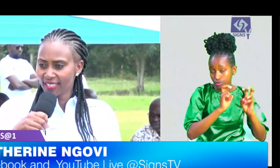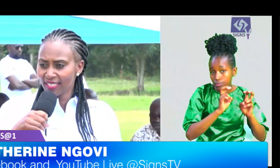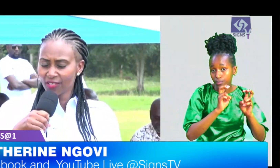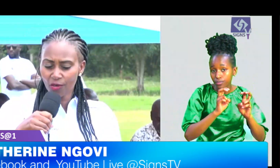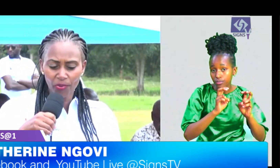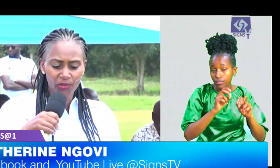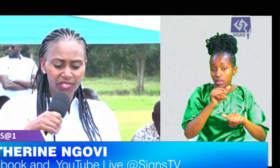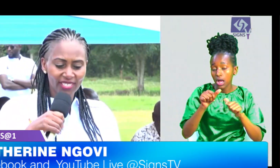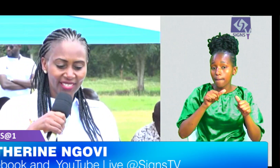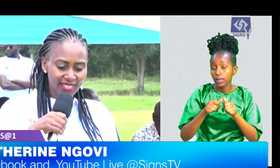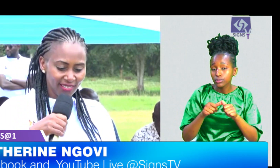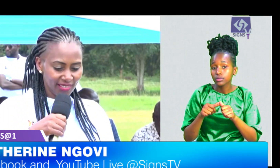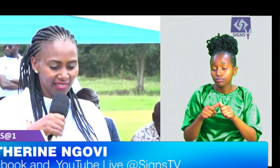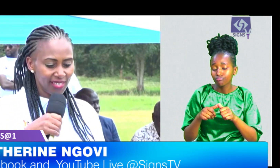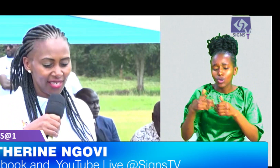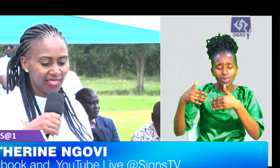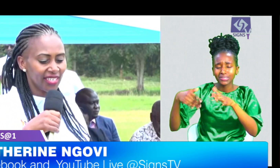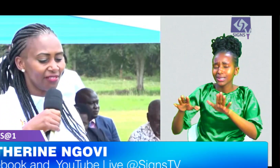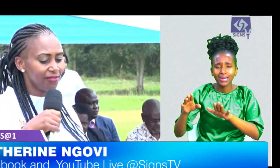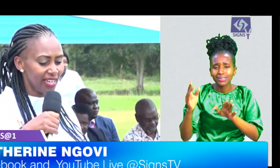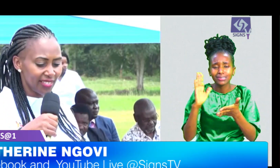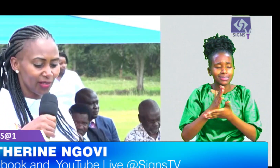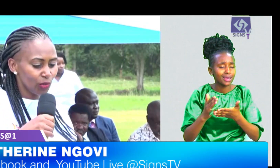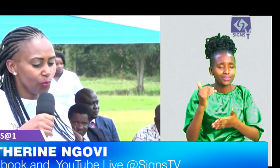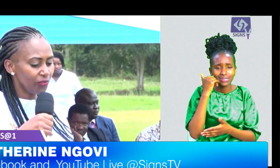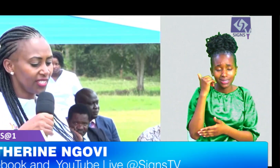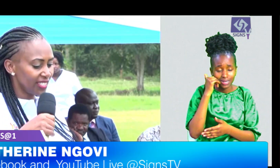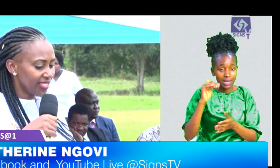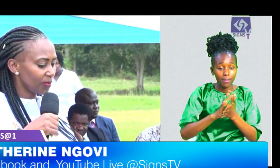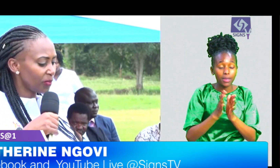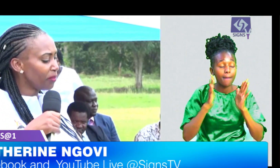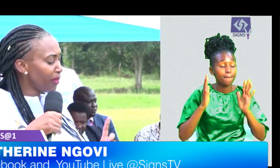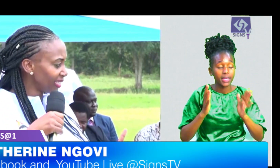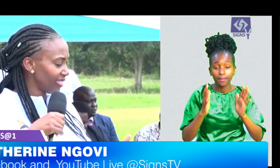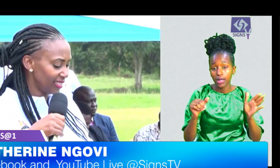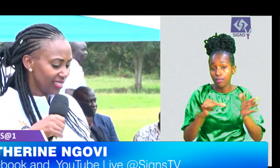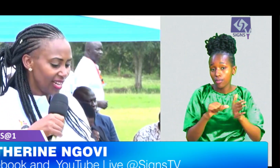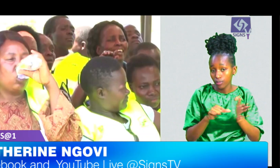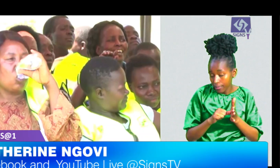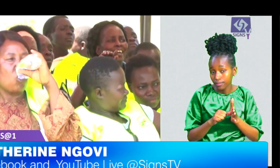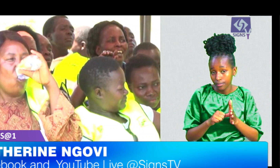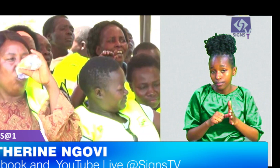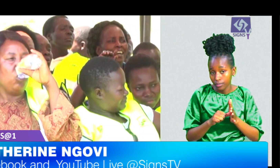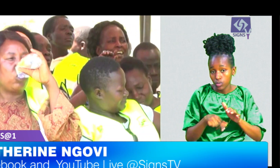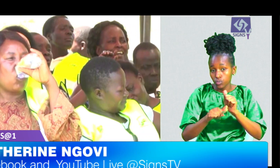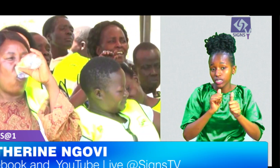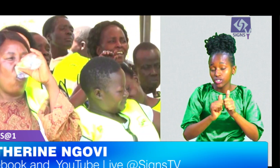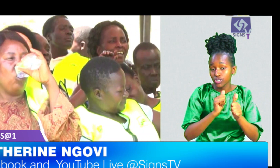these NTDs on over 2 billion people globally, the effects range from stunted